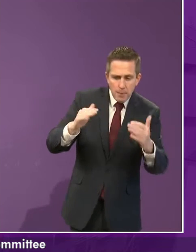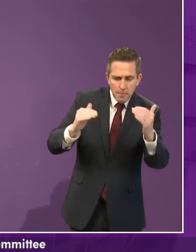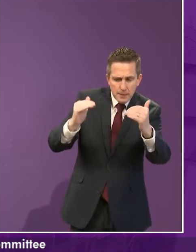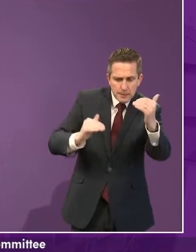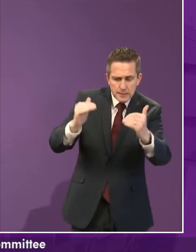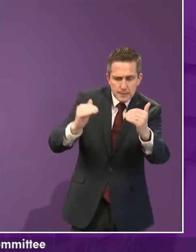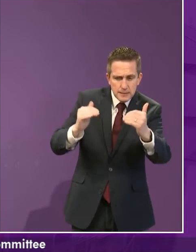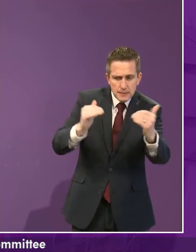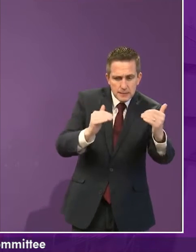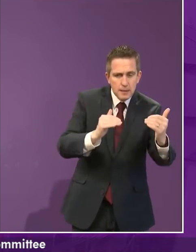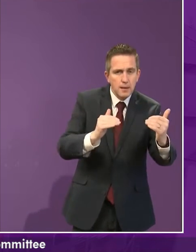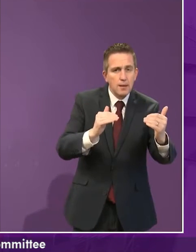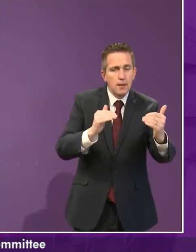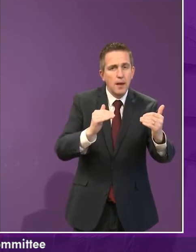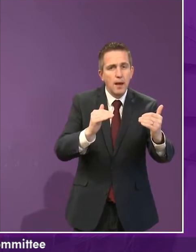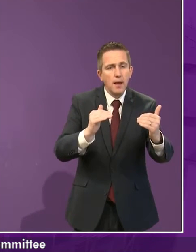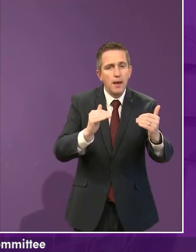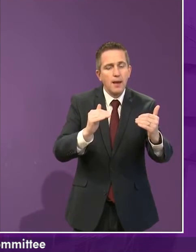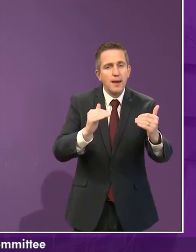for, but in their